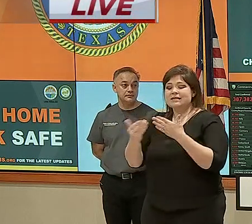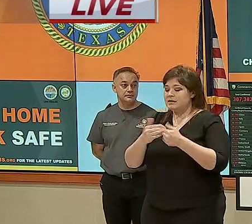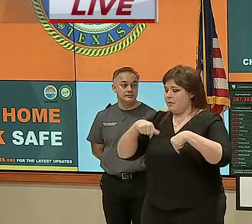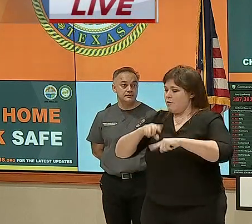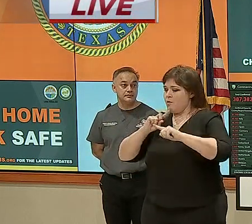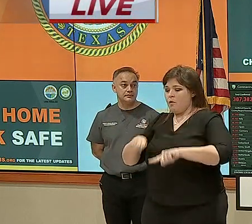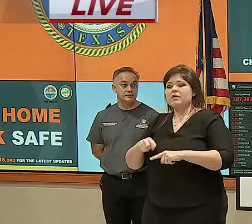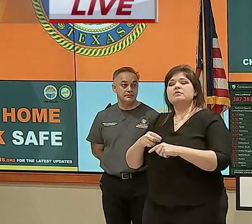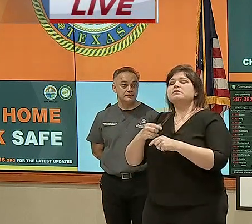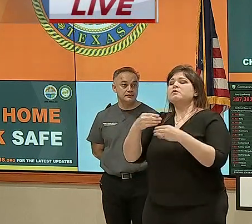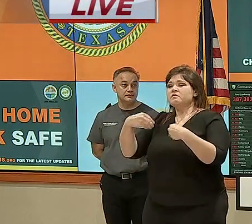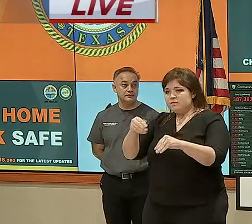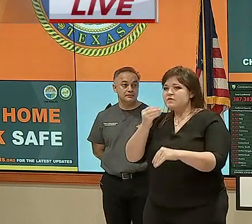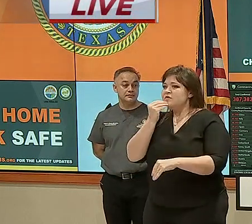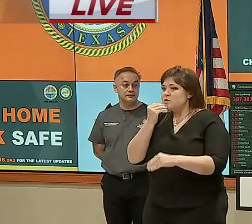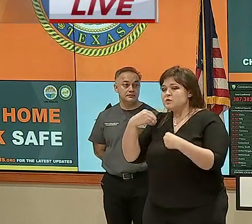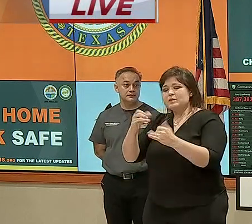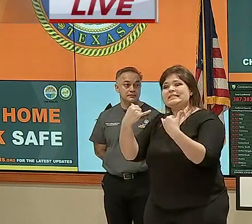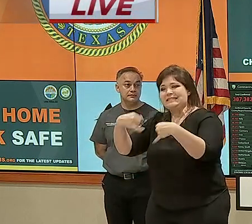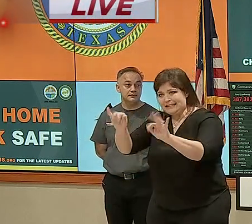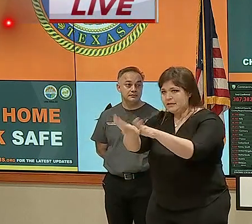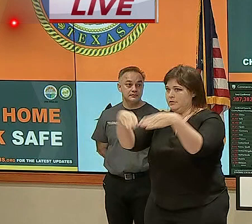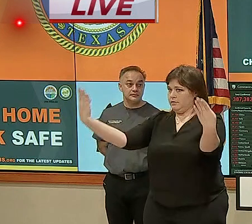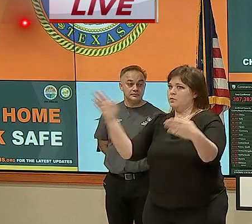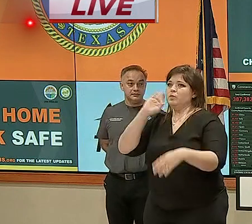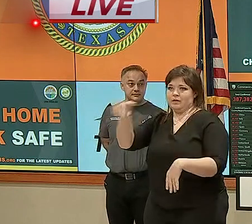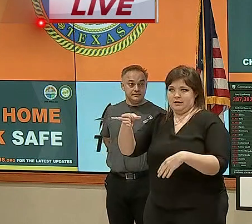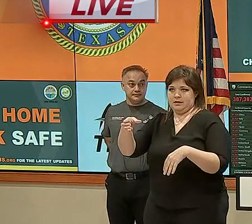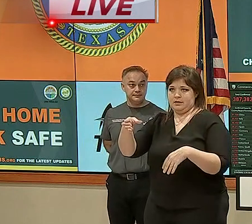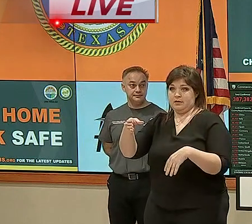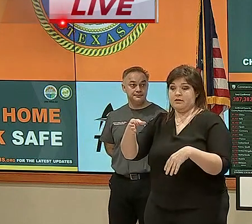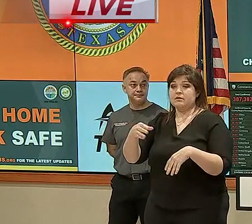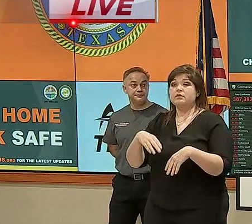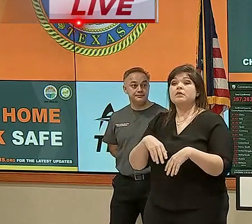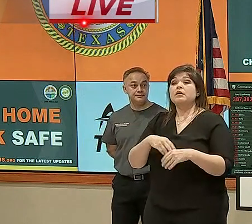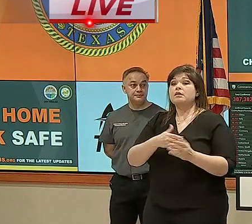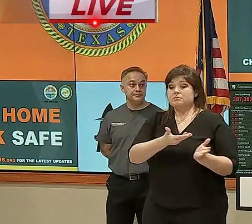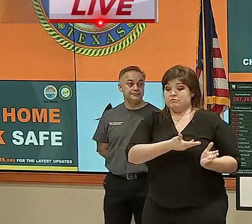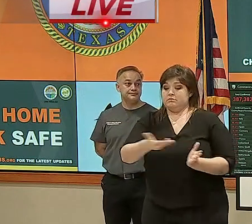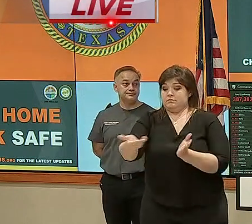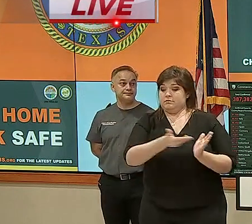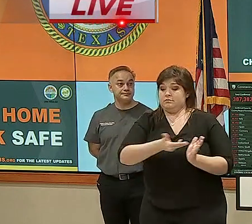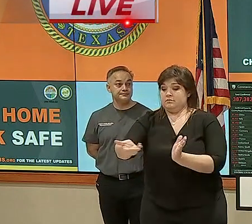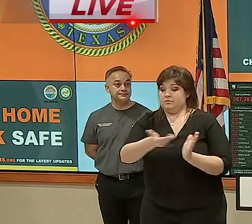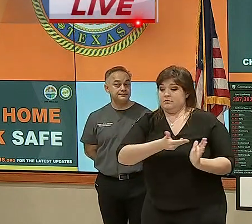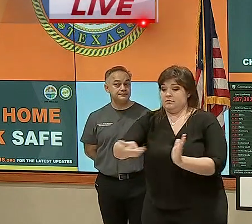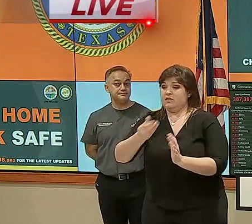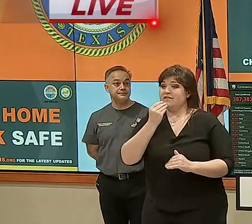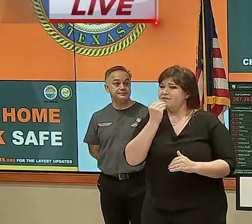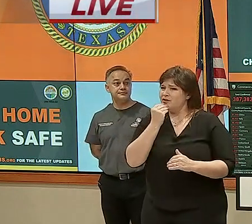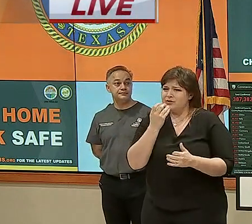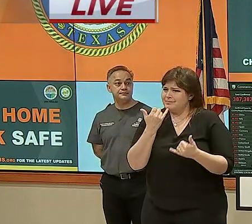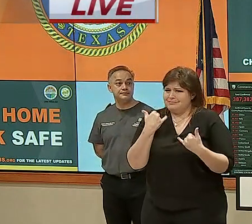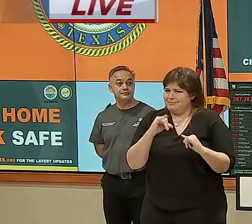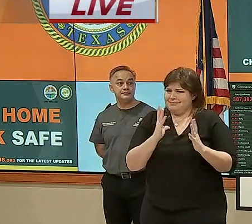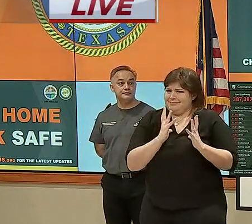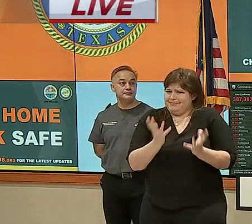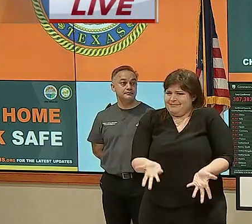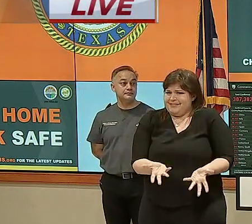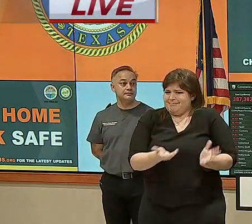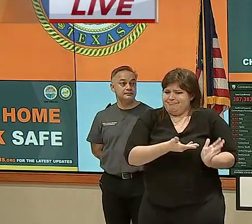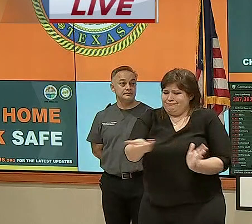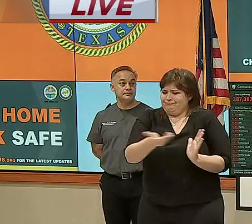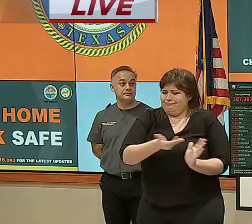The grocery stores remain open. The food supply chain remains sound, okay? It